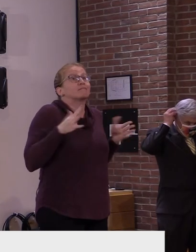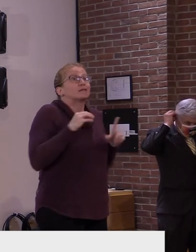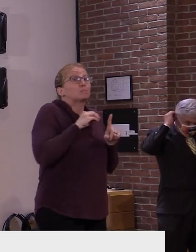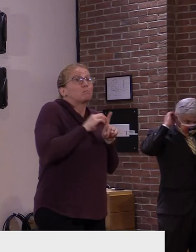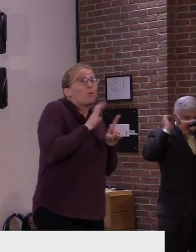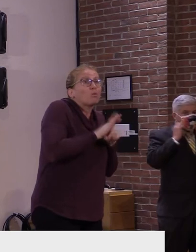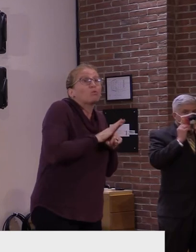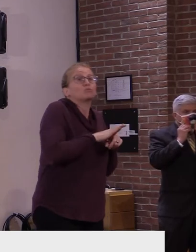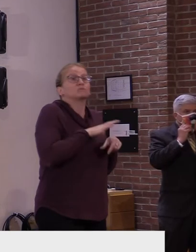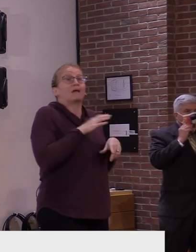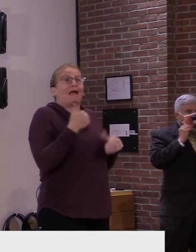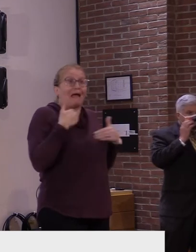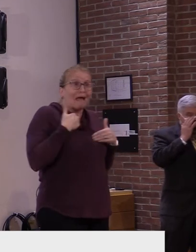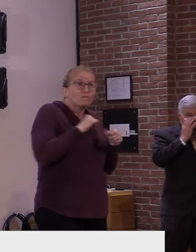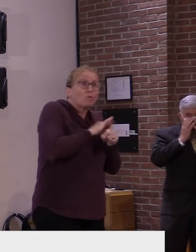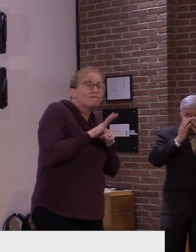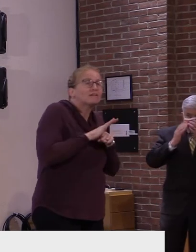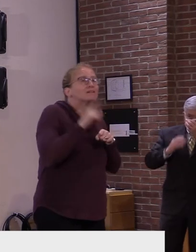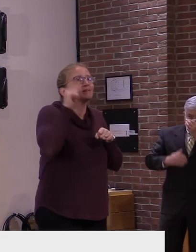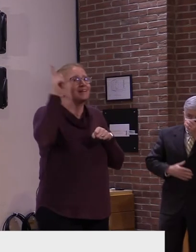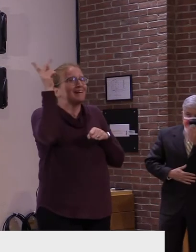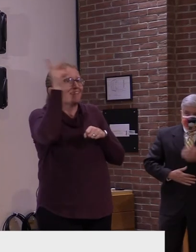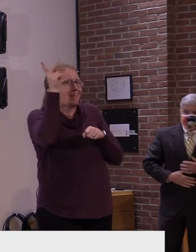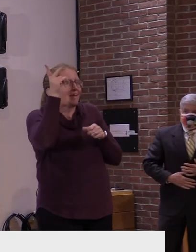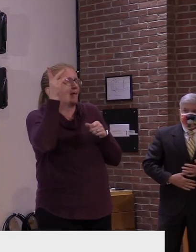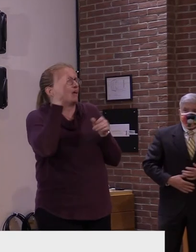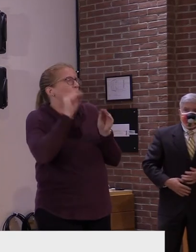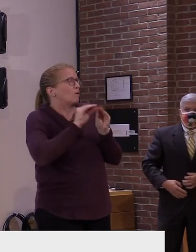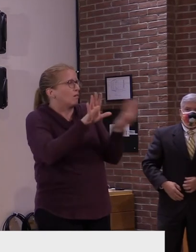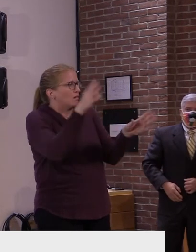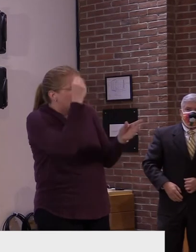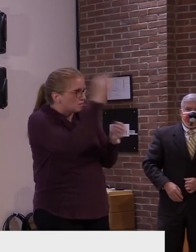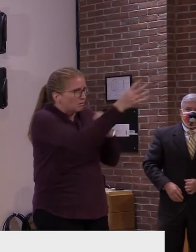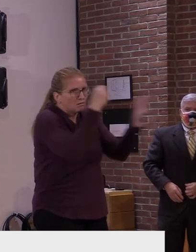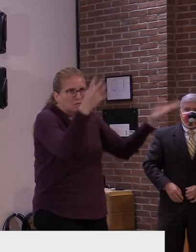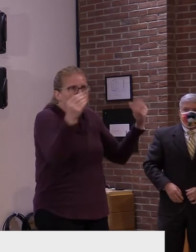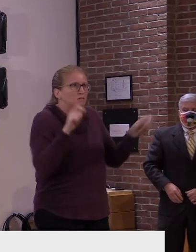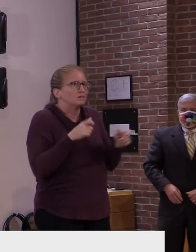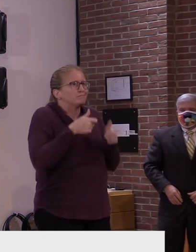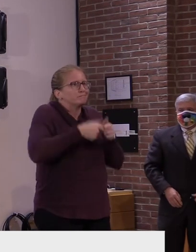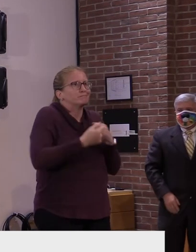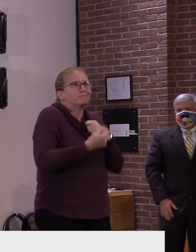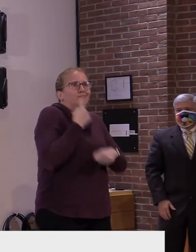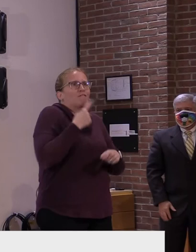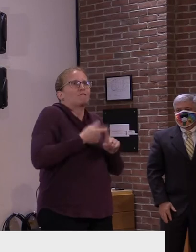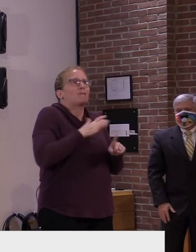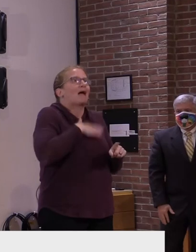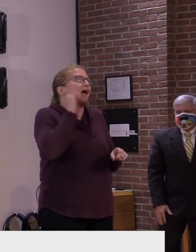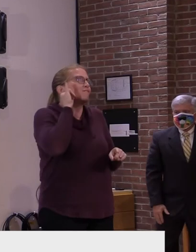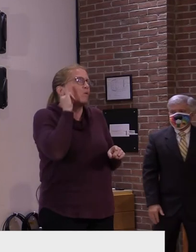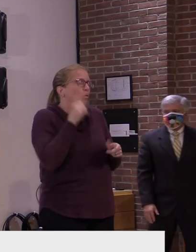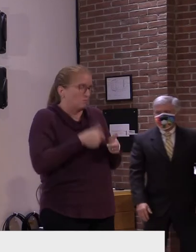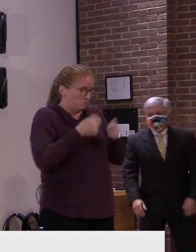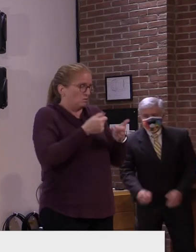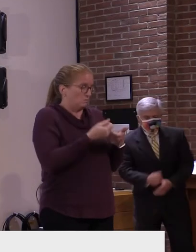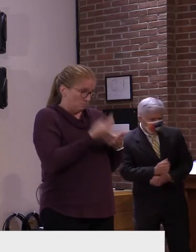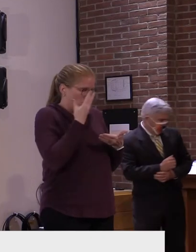vermont is considering i think it's being utilized in vermont but i'll let commissioner pj answer that